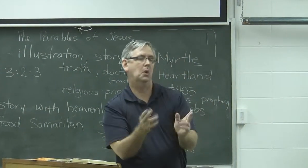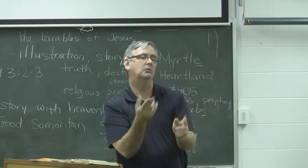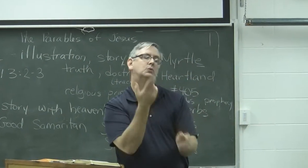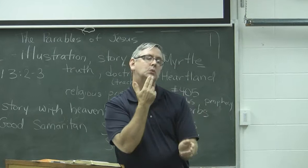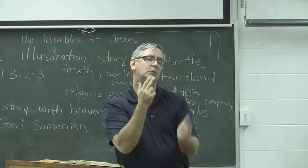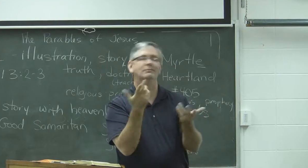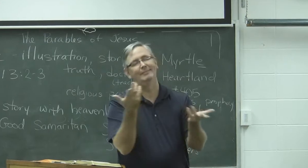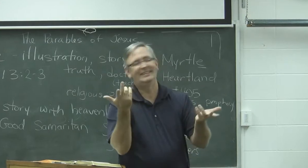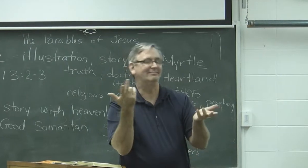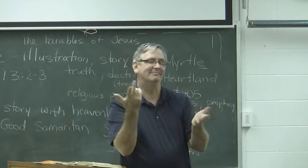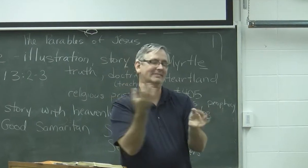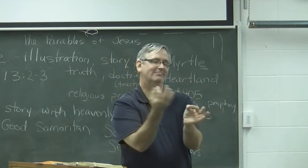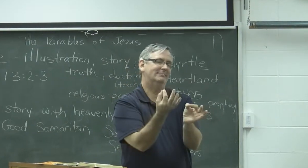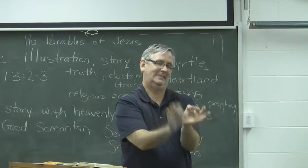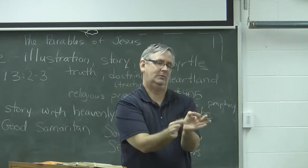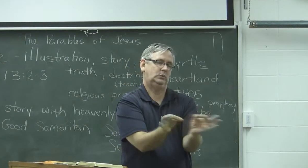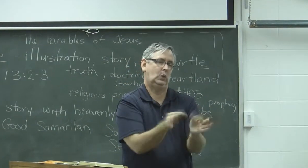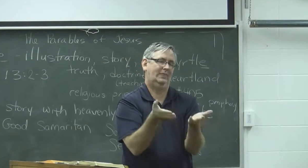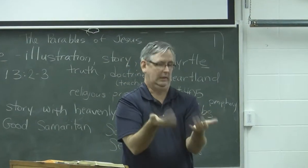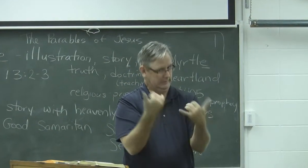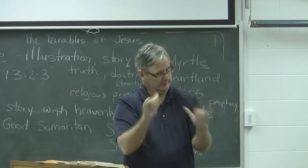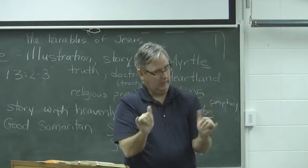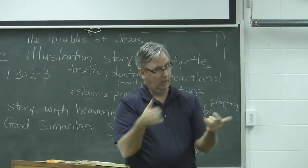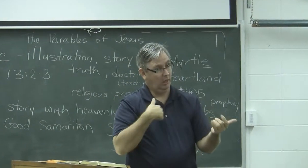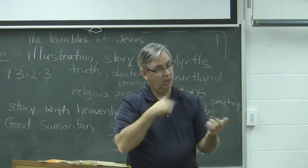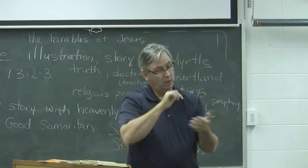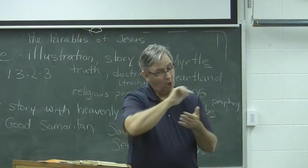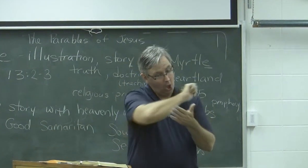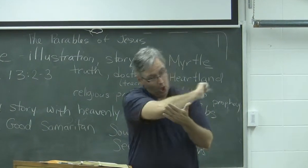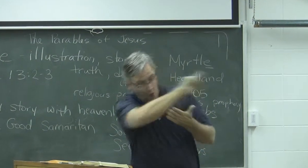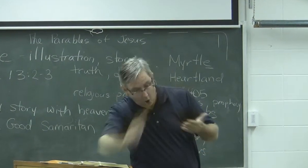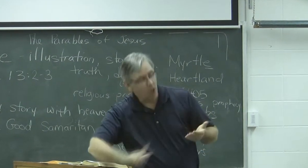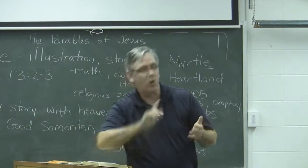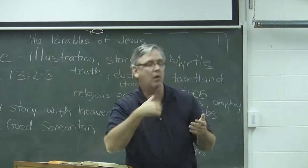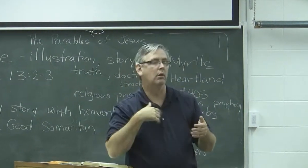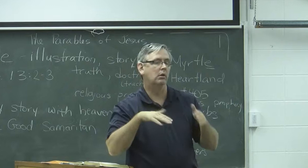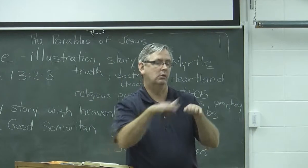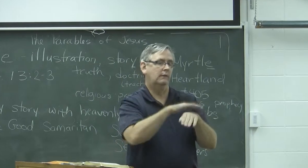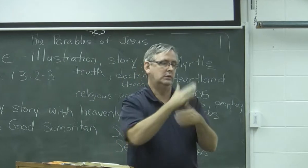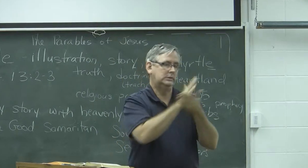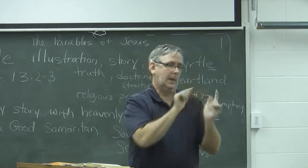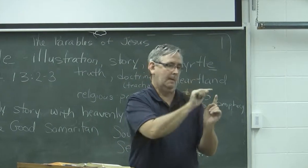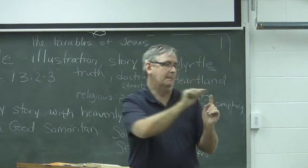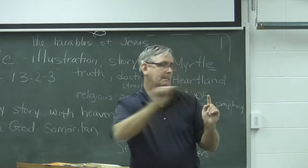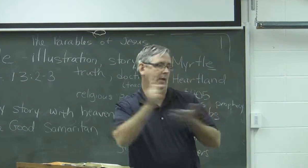famous. These parables are famous, so they're well known. Others are not so well known. We're going to cover a few of